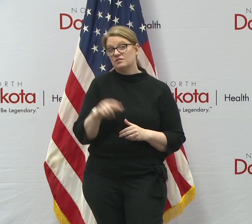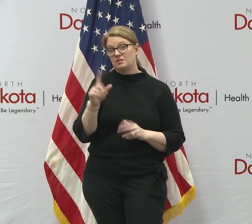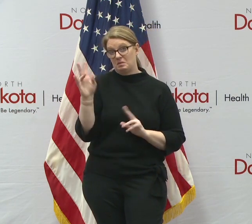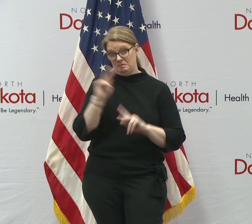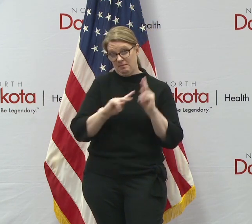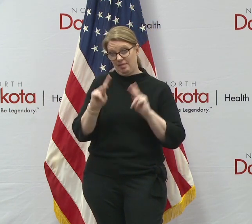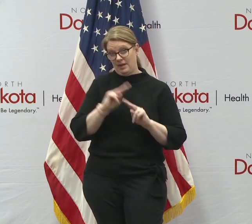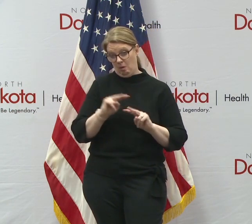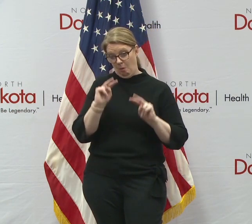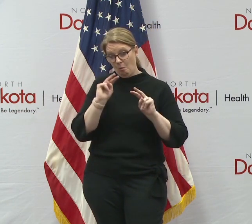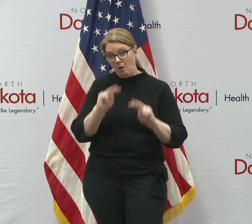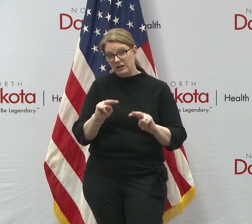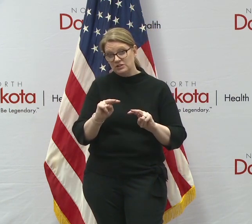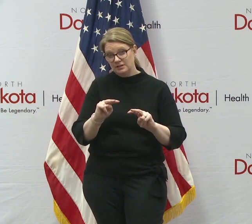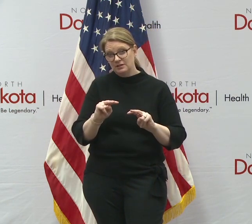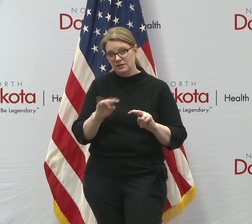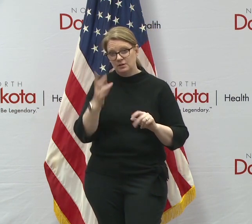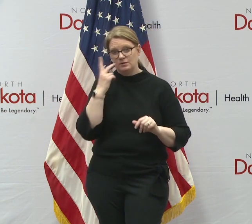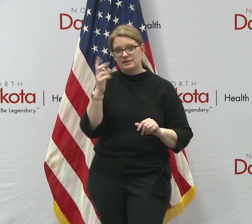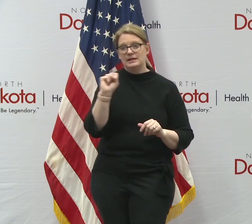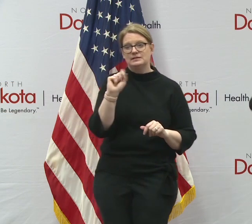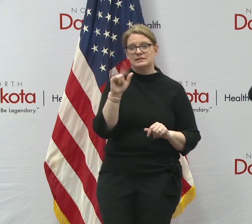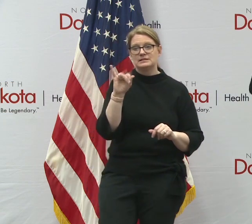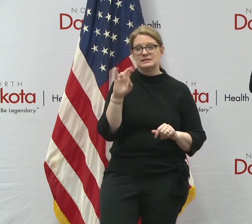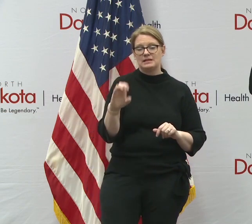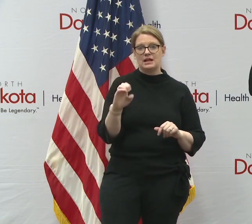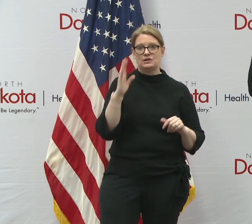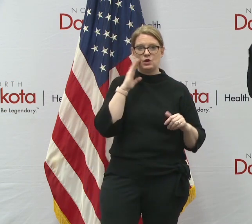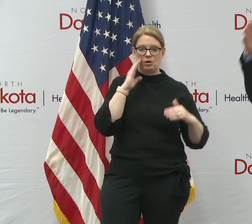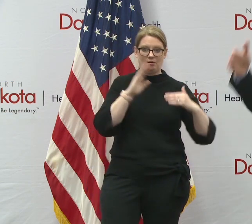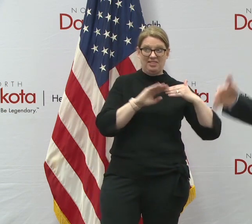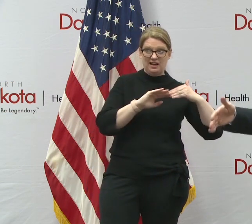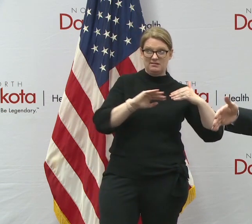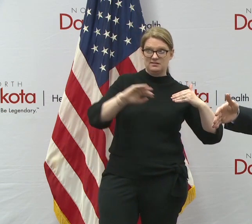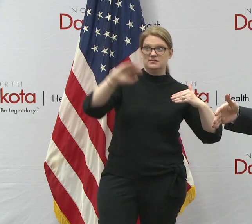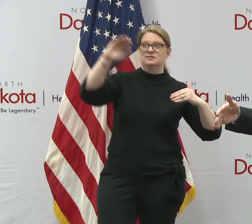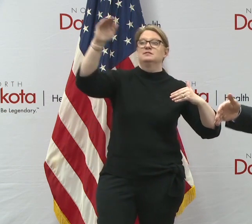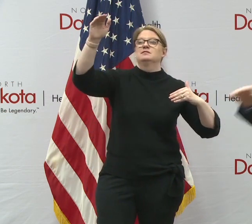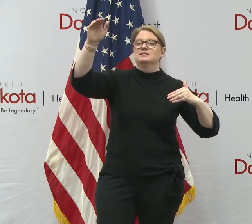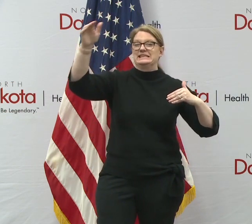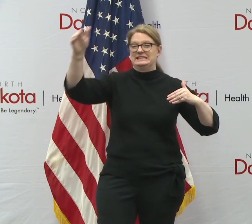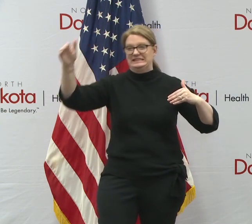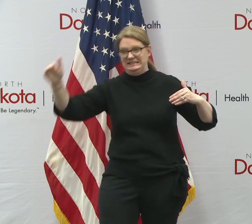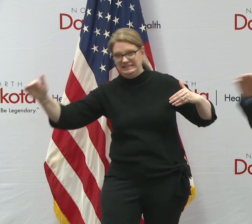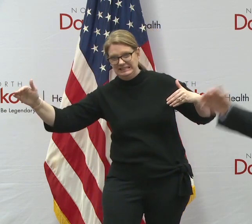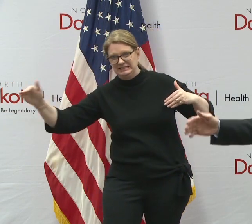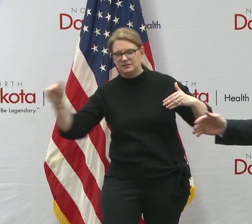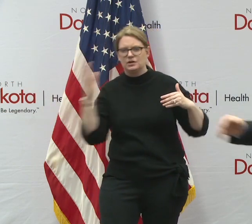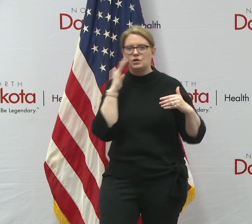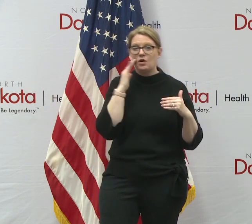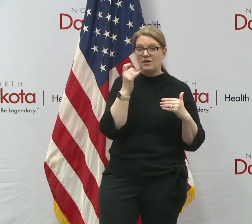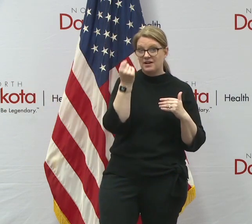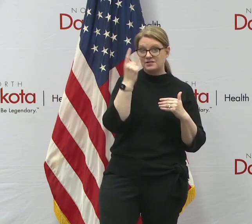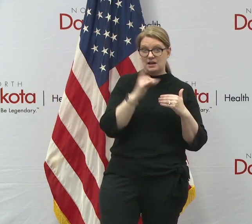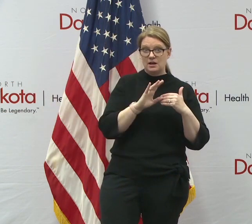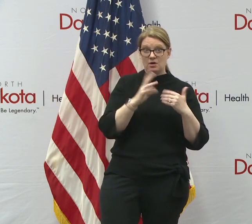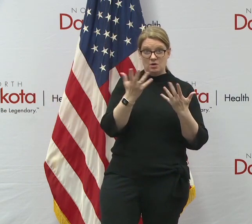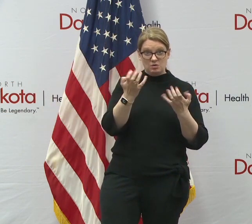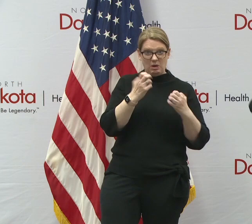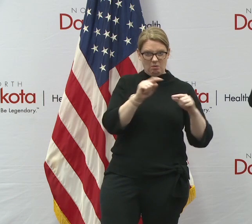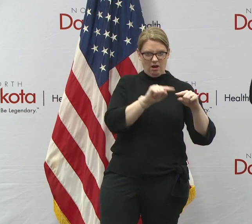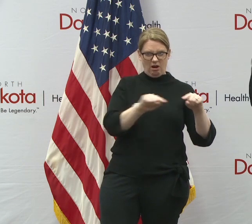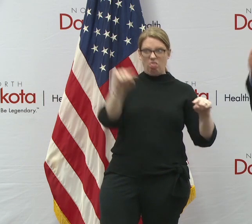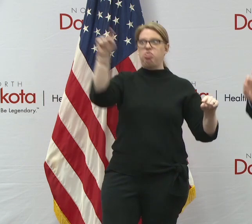closely, understand when we've showed the slide before of when the peak is going to be, and then we're on the downside, and we're trying to keep our curve flatter,